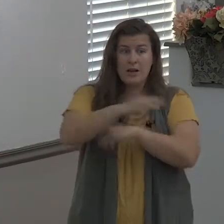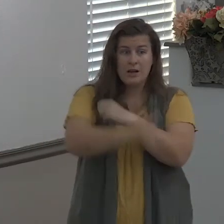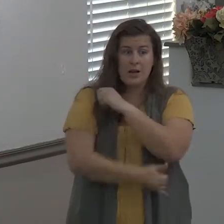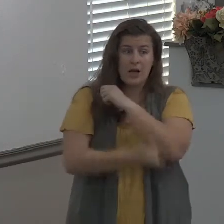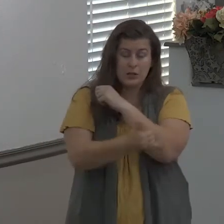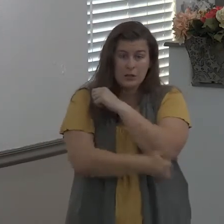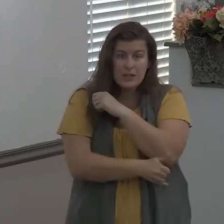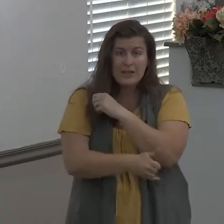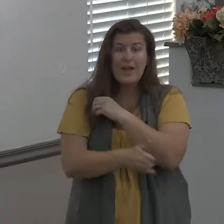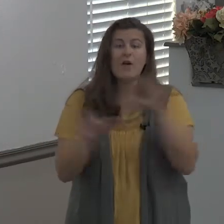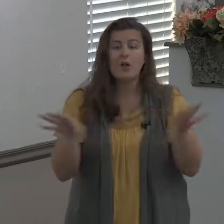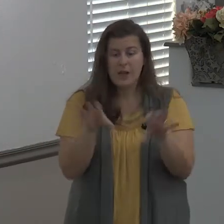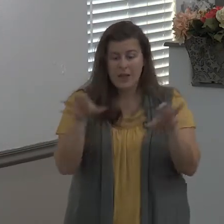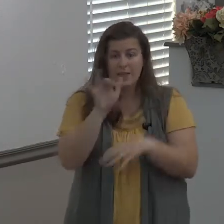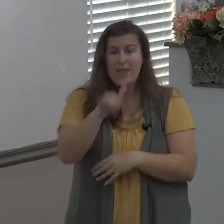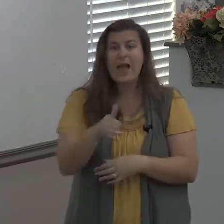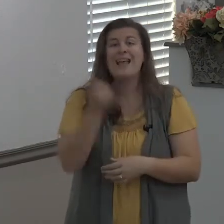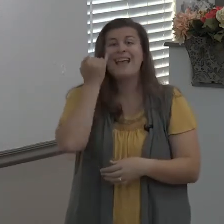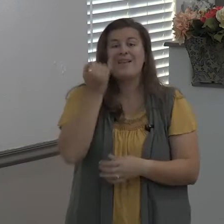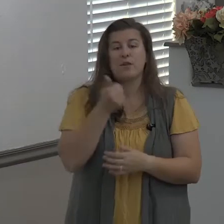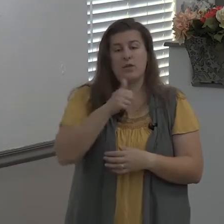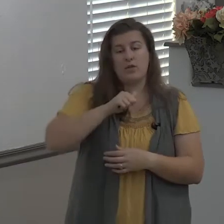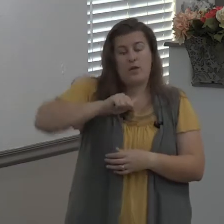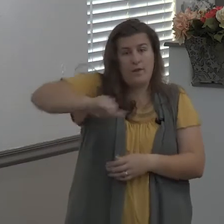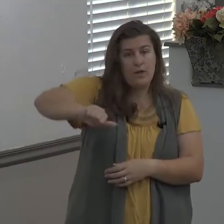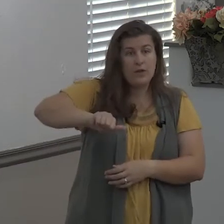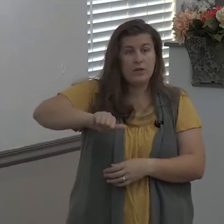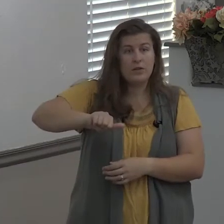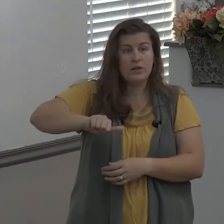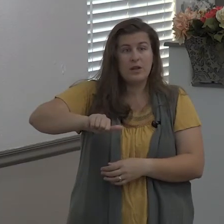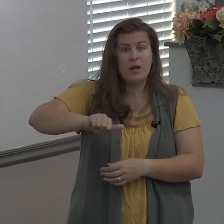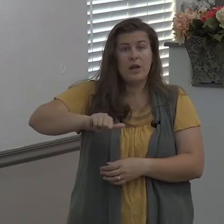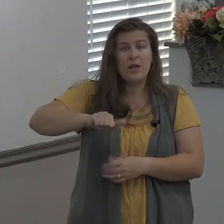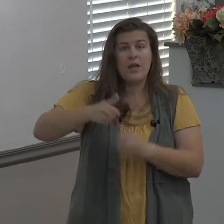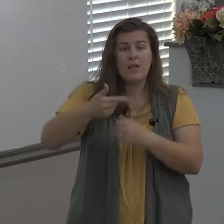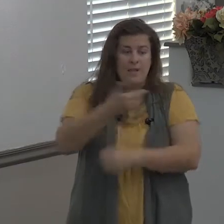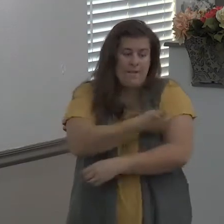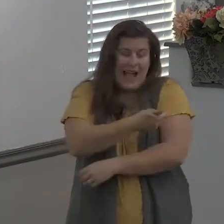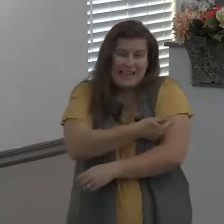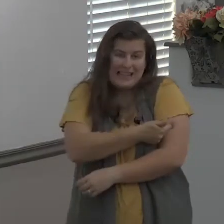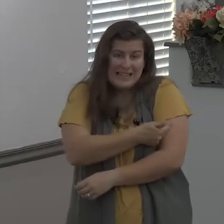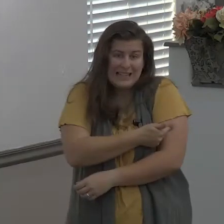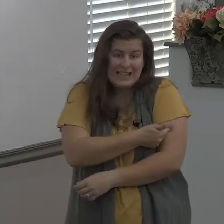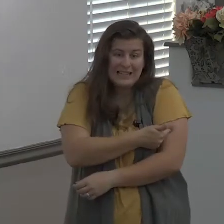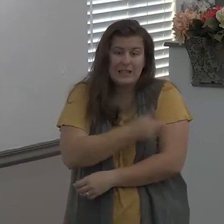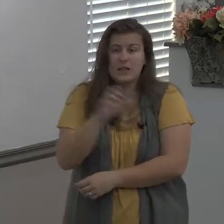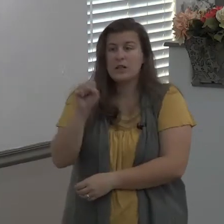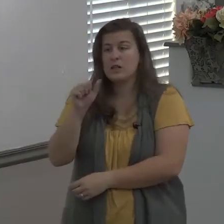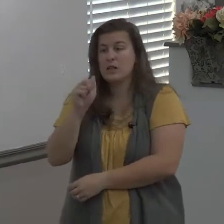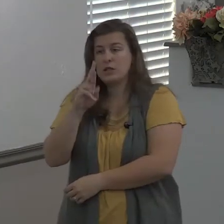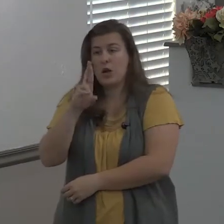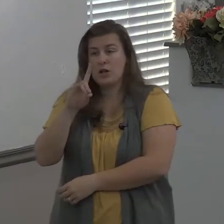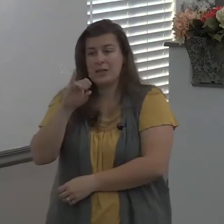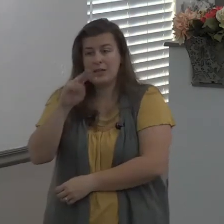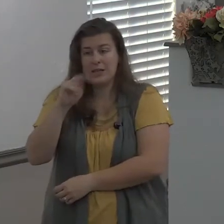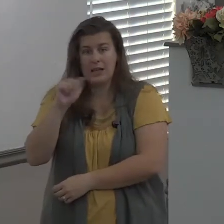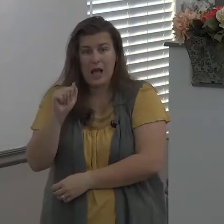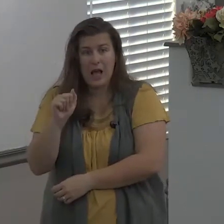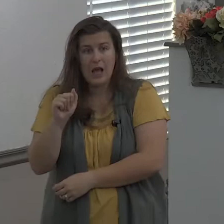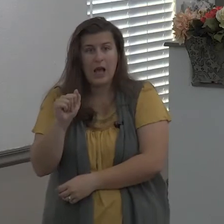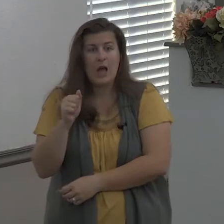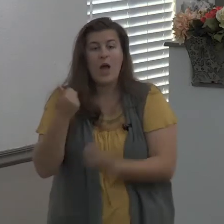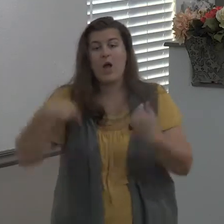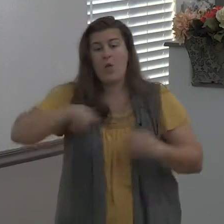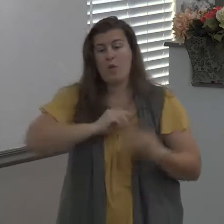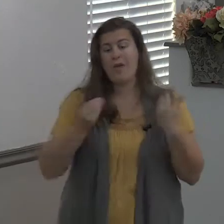world countries around our world, have already done that if they refuse the vaccine? There's some missionaries that you support over